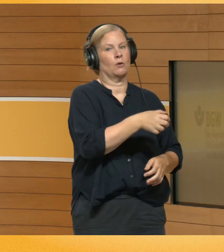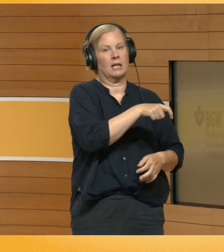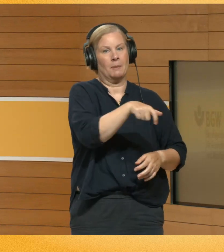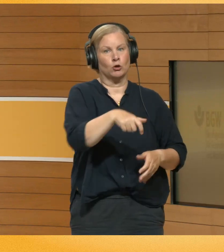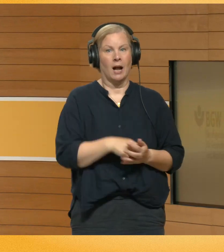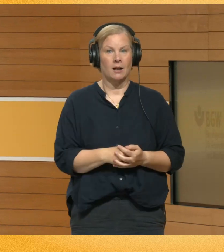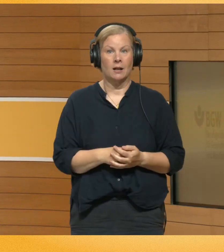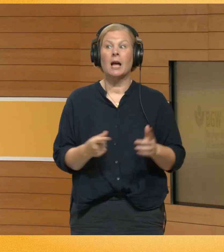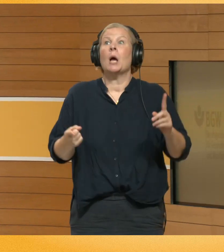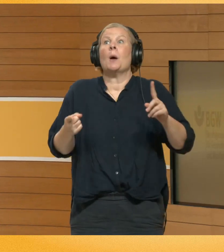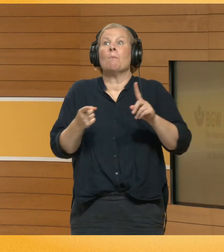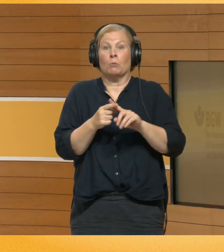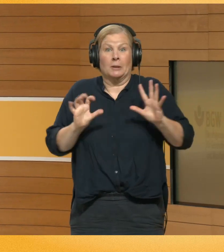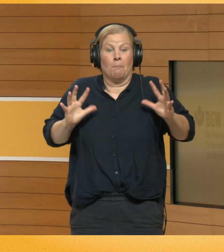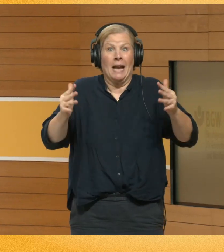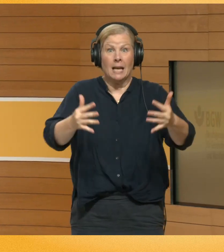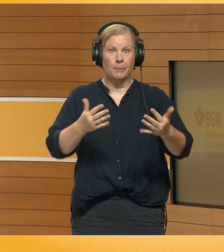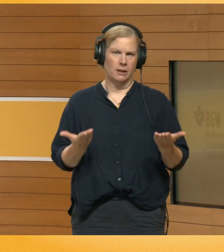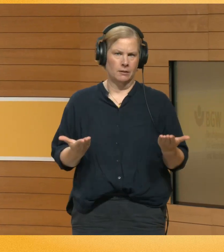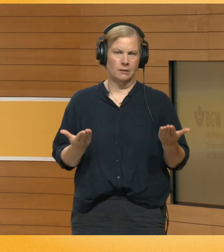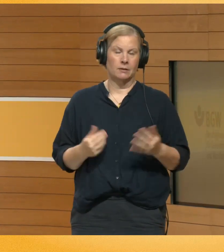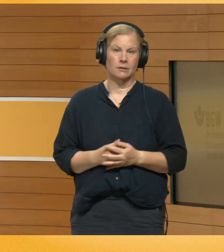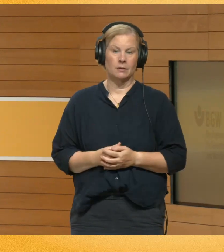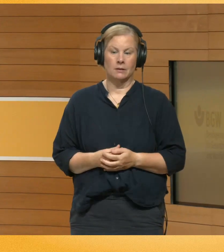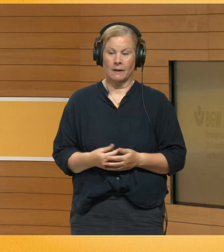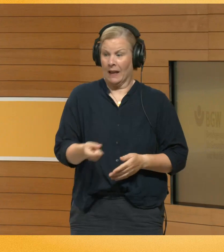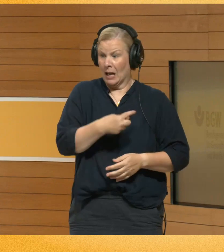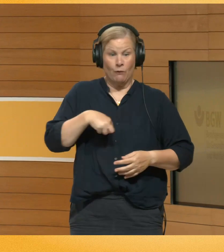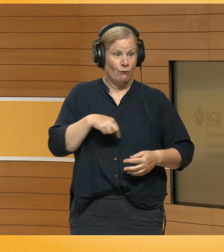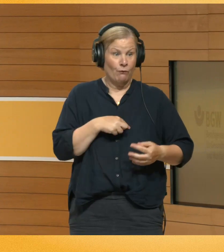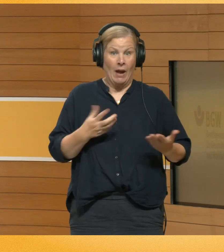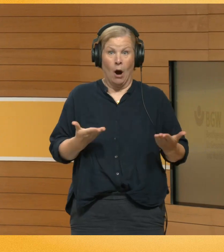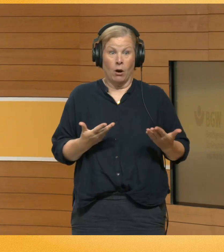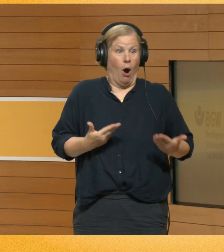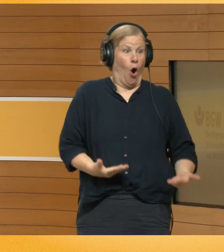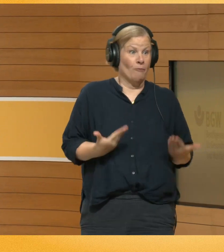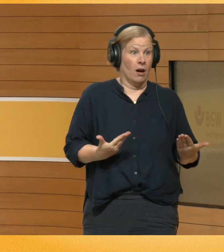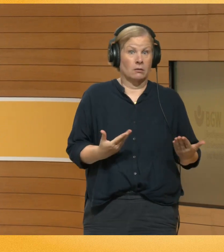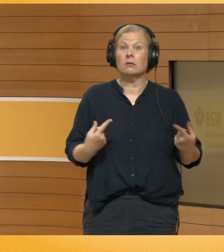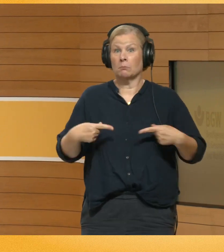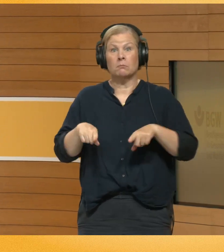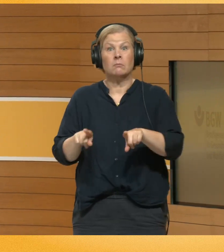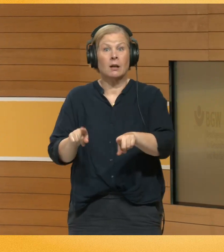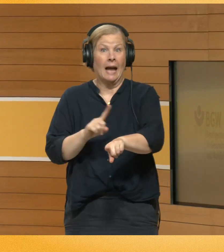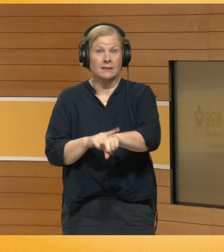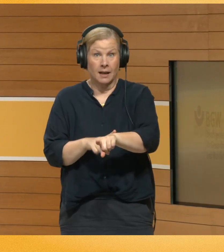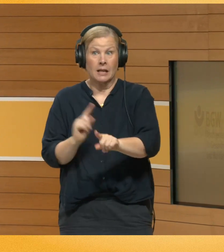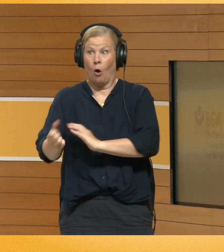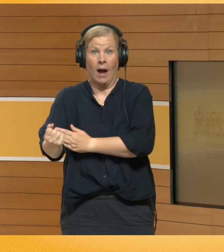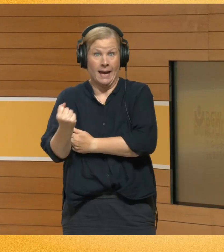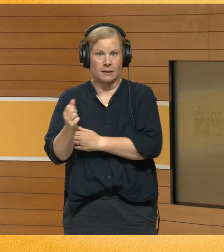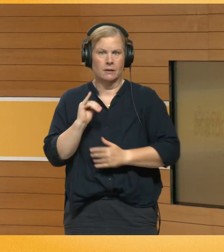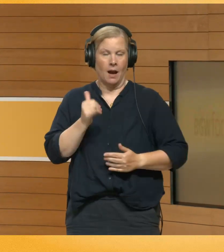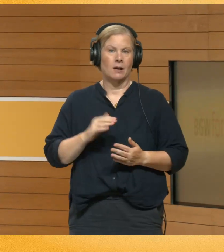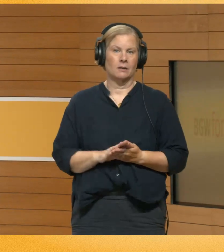and the so-called heroes, that we wanted to, there was a big saying in New York, say, I don't want to be a hero, I want to go